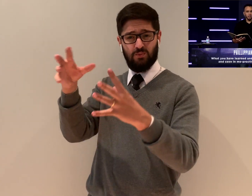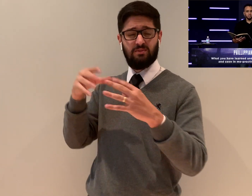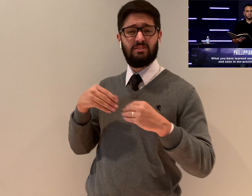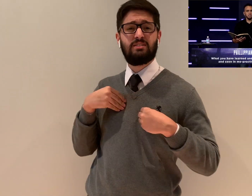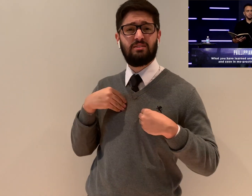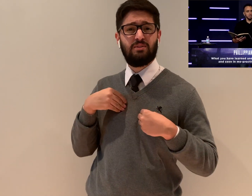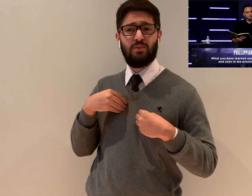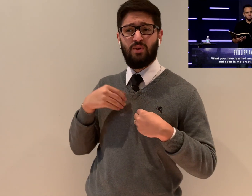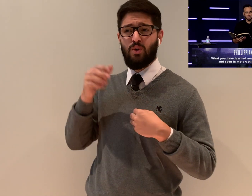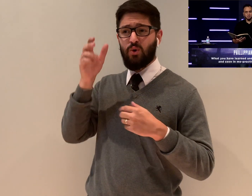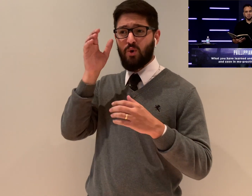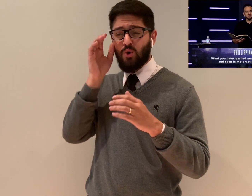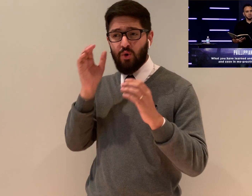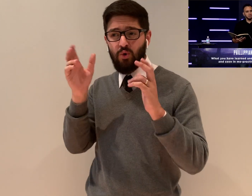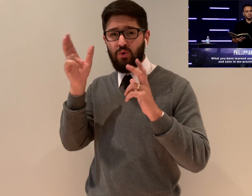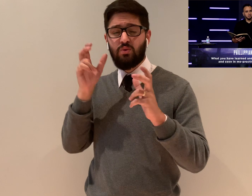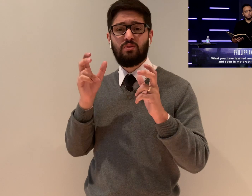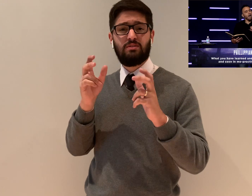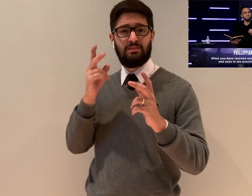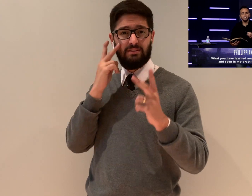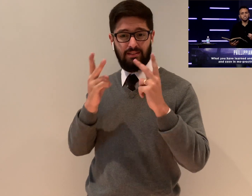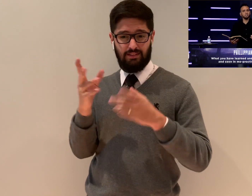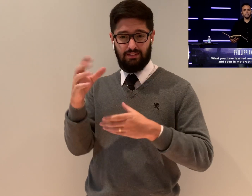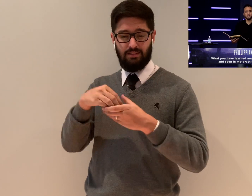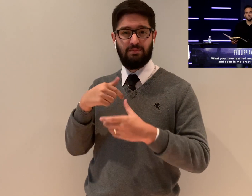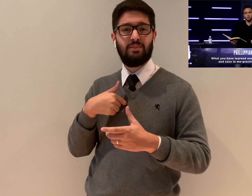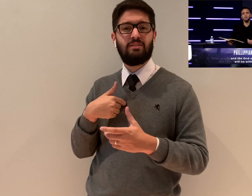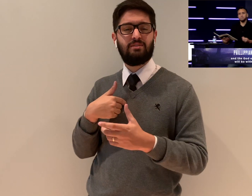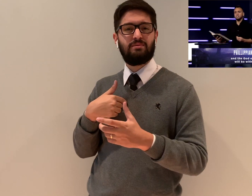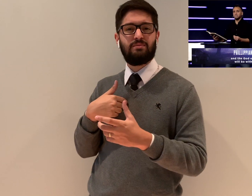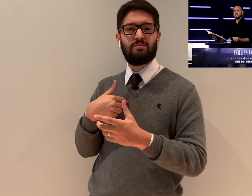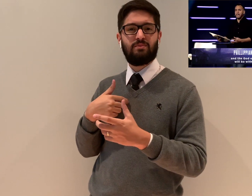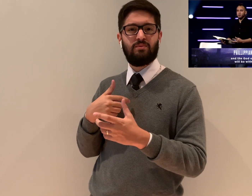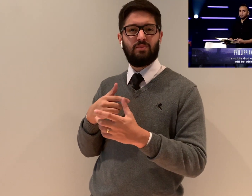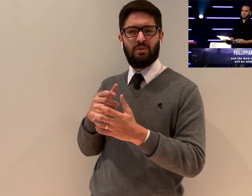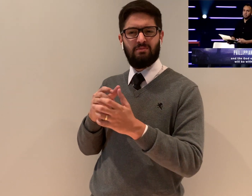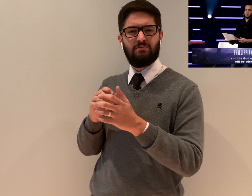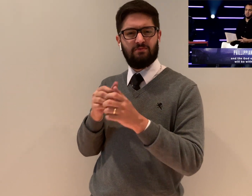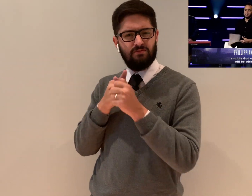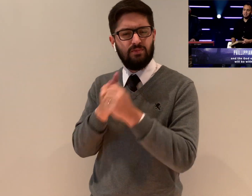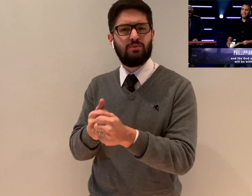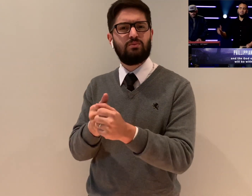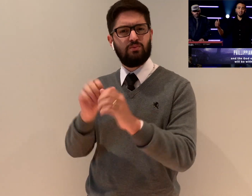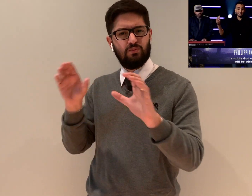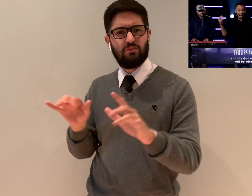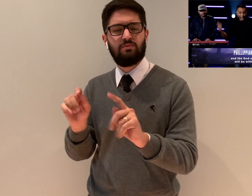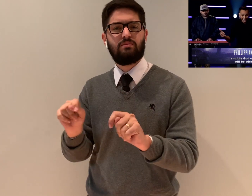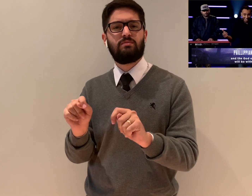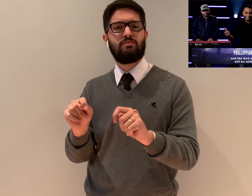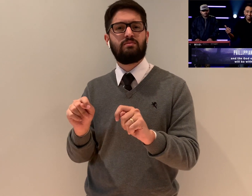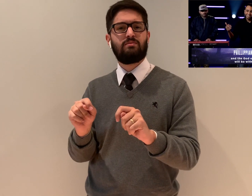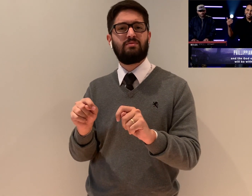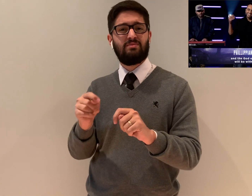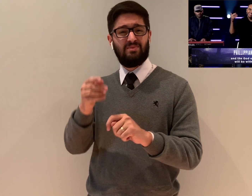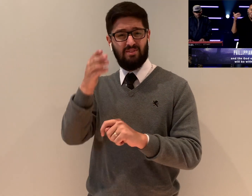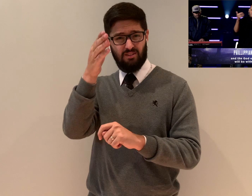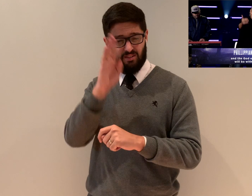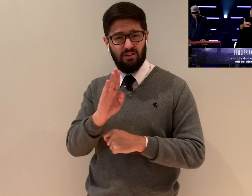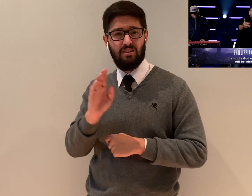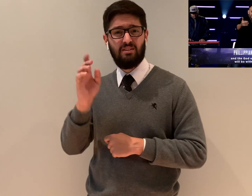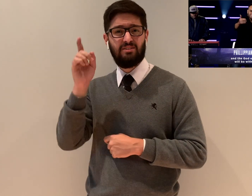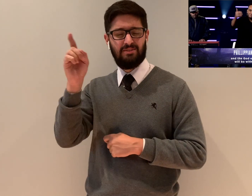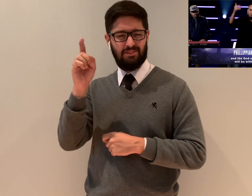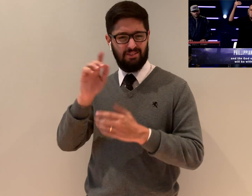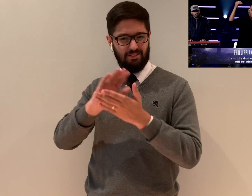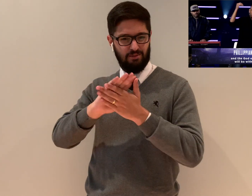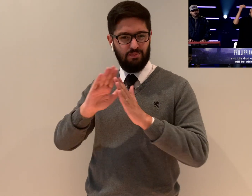heard and seen in me, practice these things, live these things out, and the God of